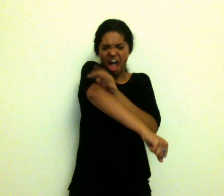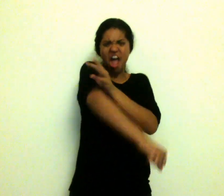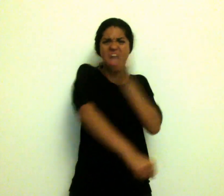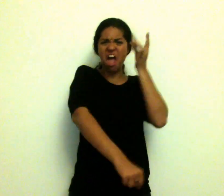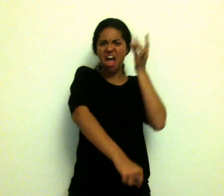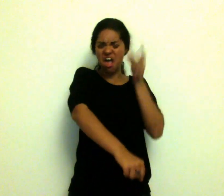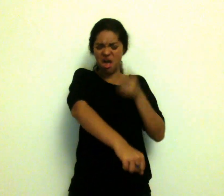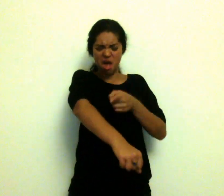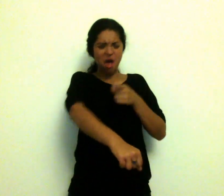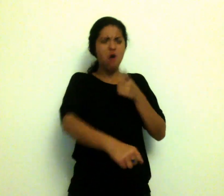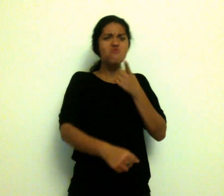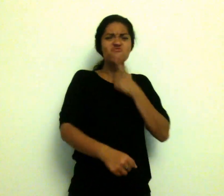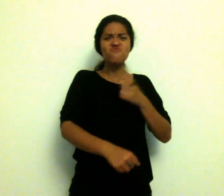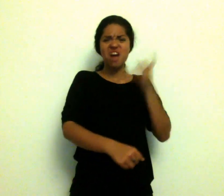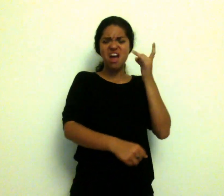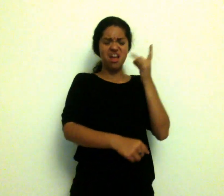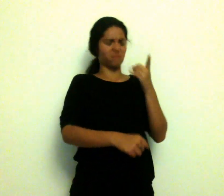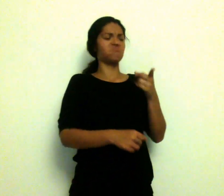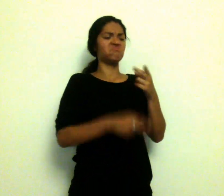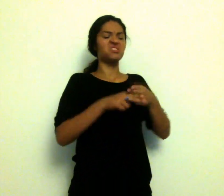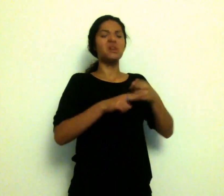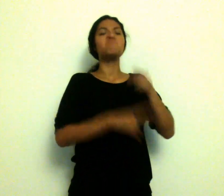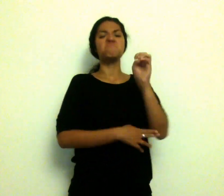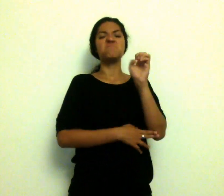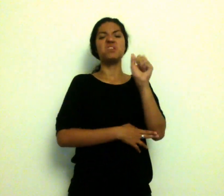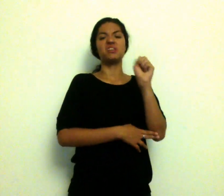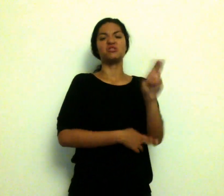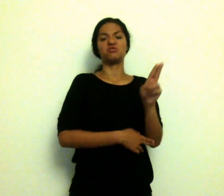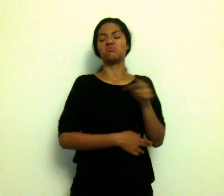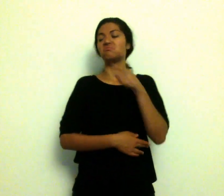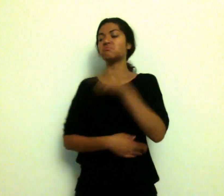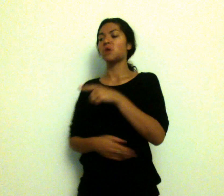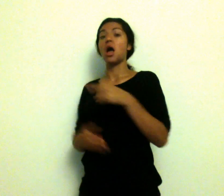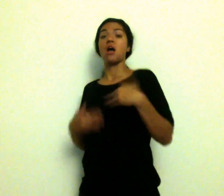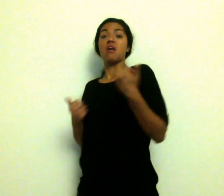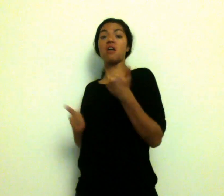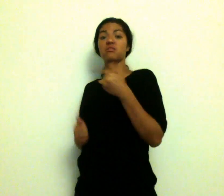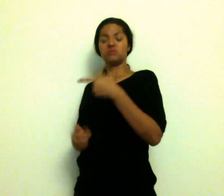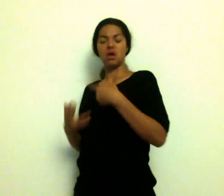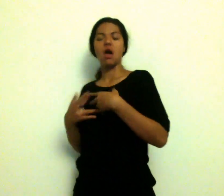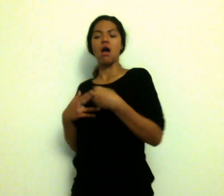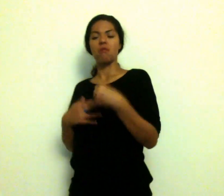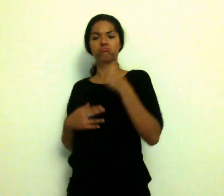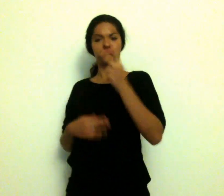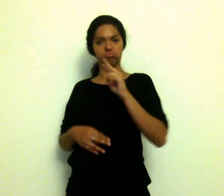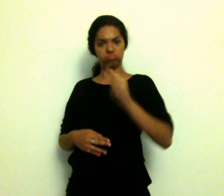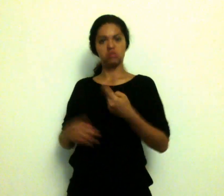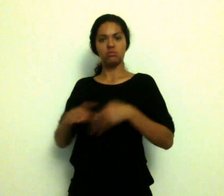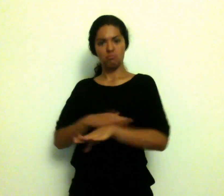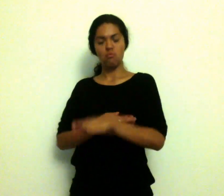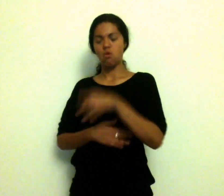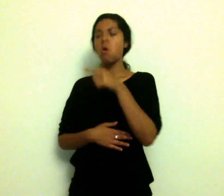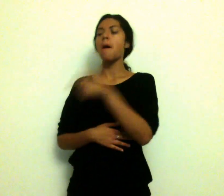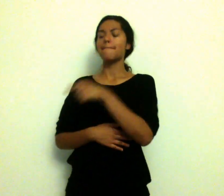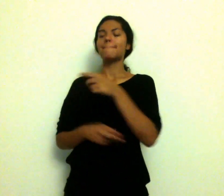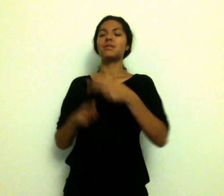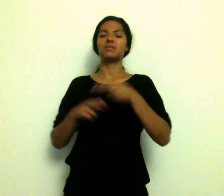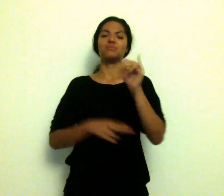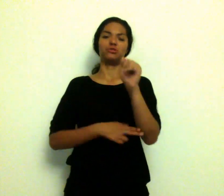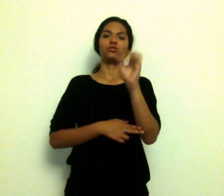grasping Esau's heel, so he was named Jacob. Isaac was 60 years old when Rebekah gave birth to them. The boys grew up, and